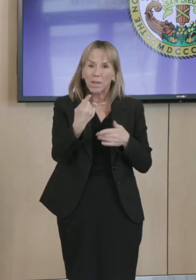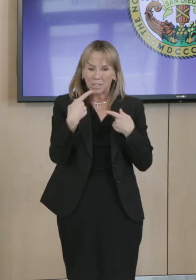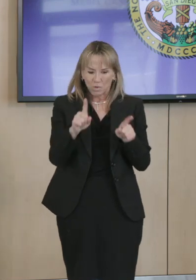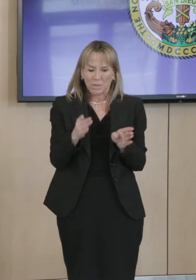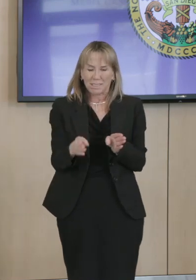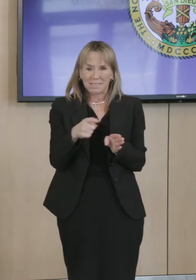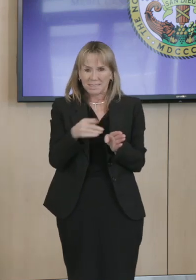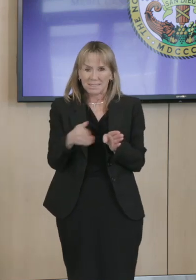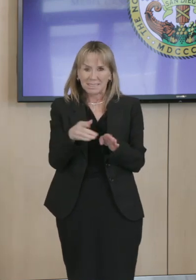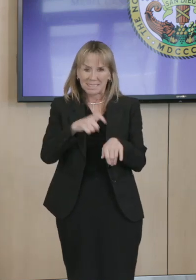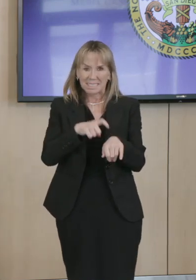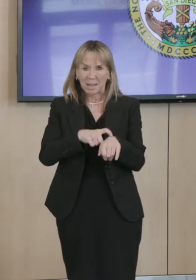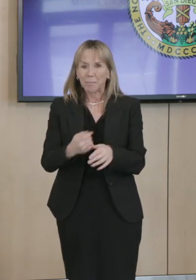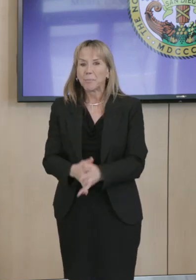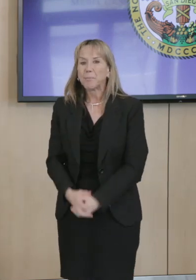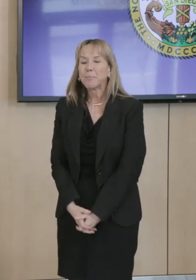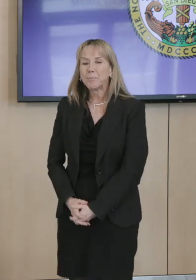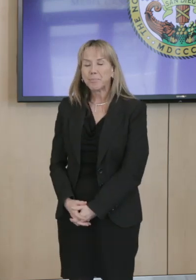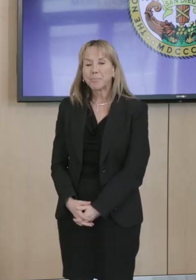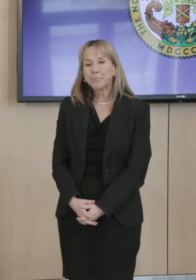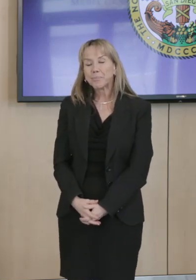time.